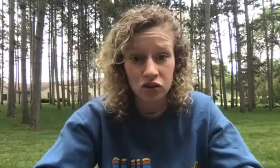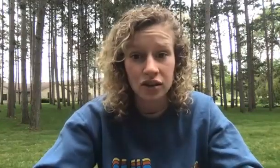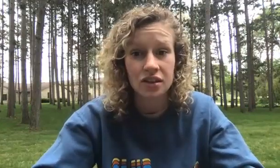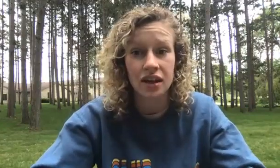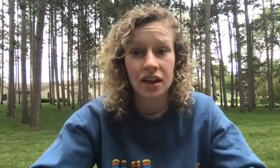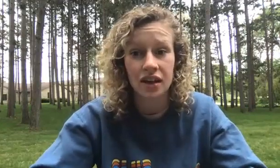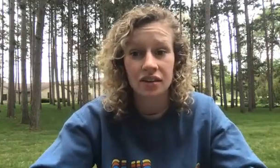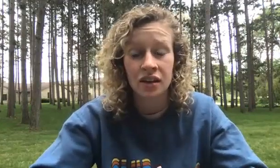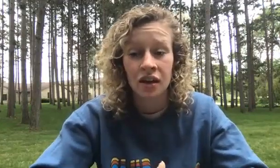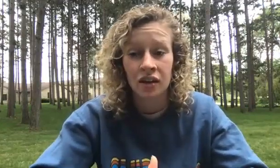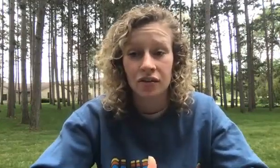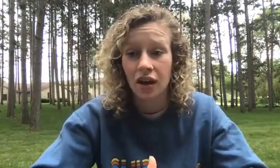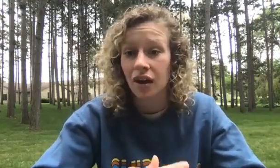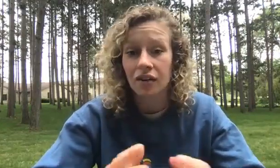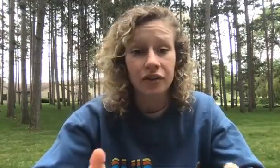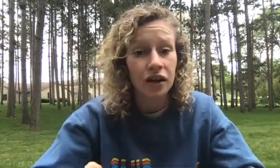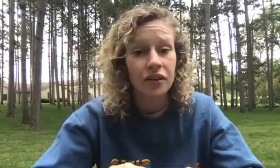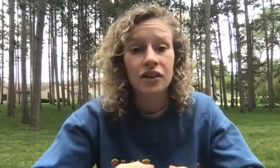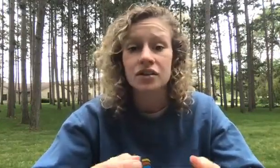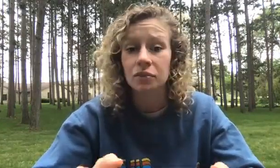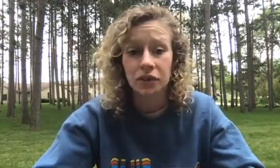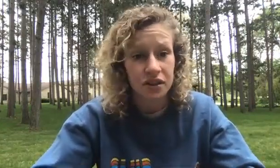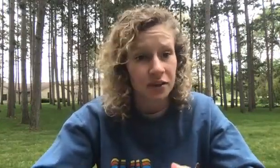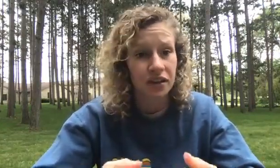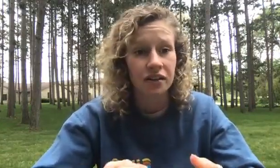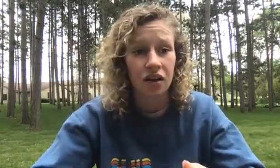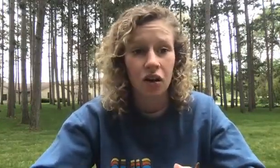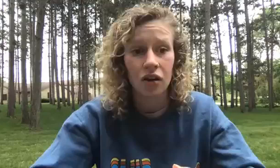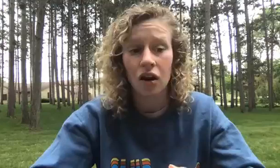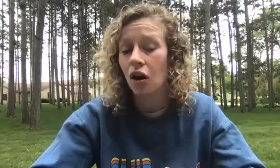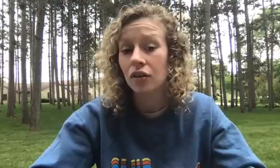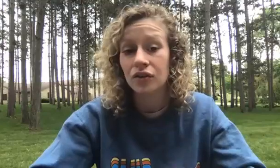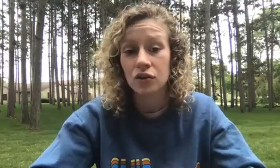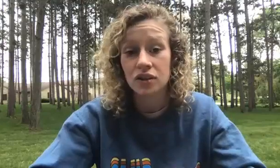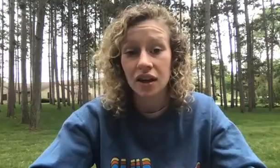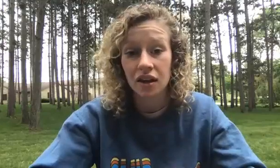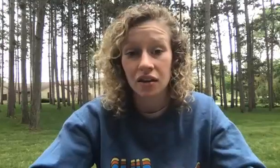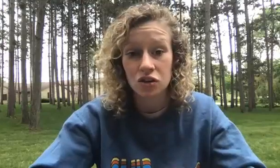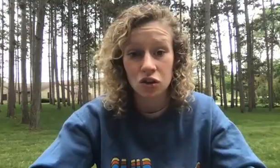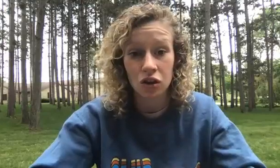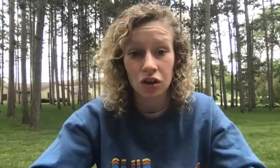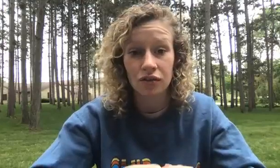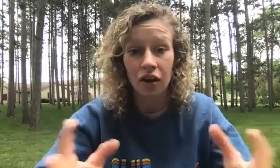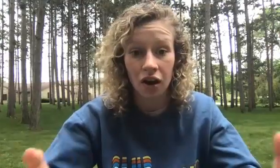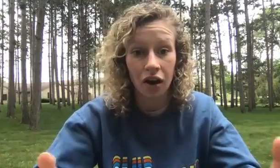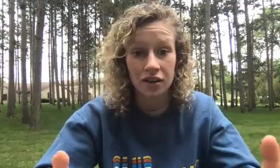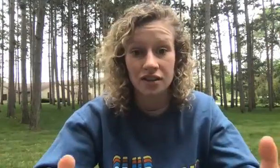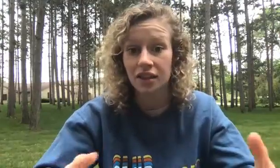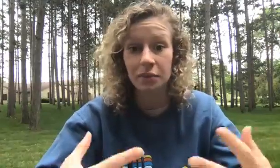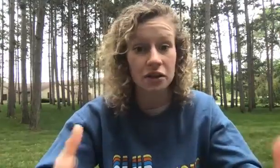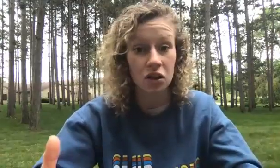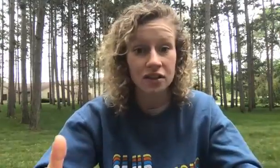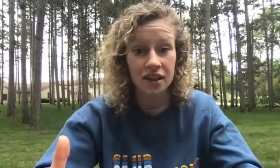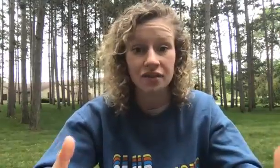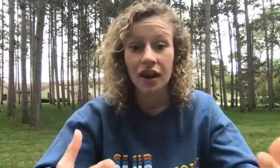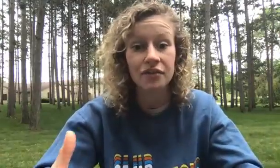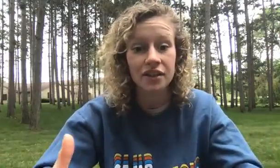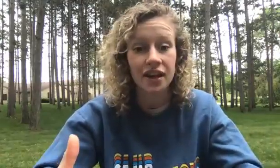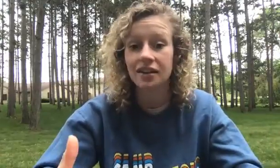veterans and firefighters and policemen and all of those that serve us and keep us all safe every day, not